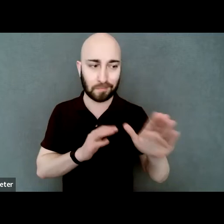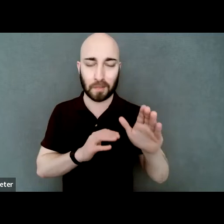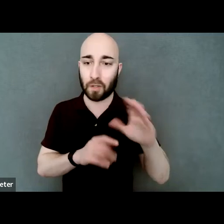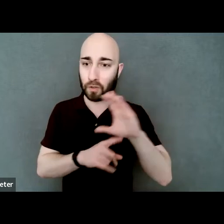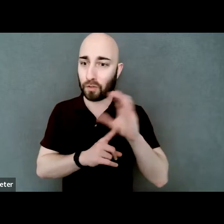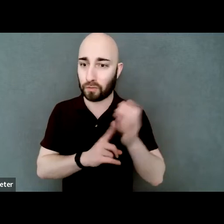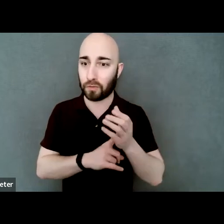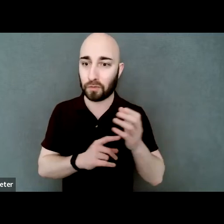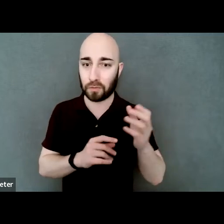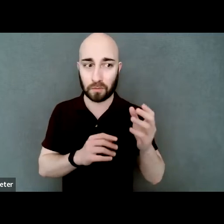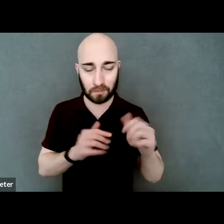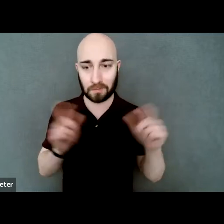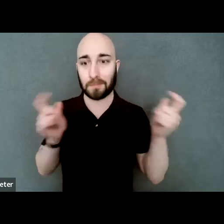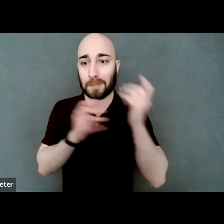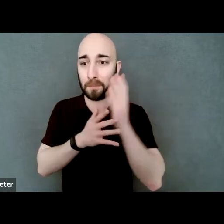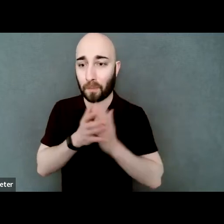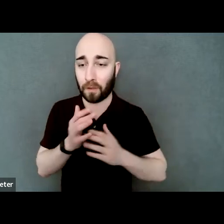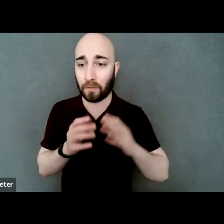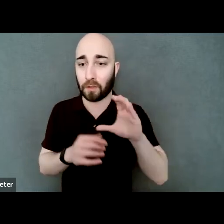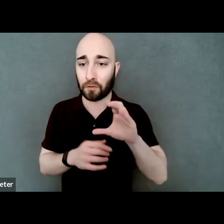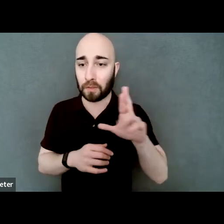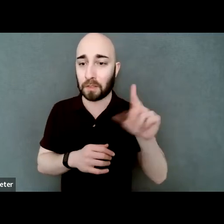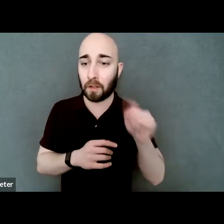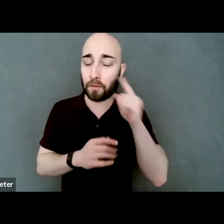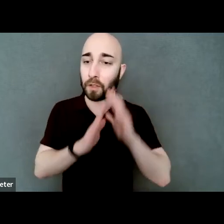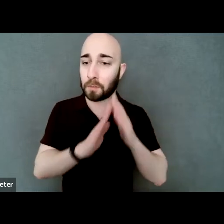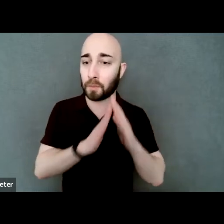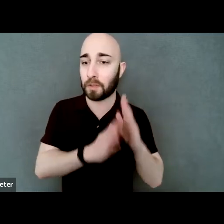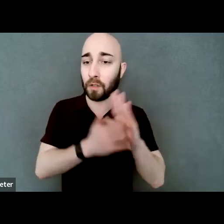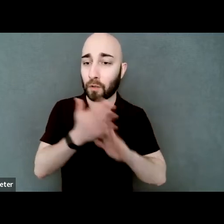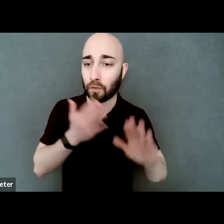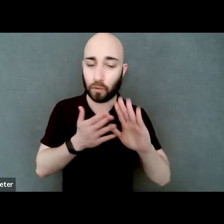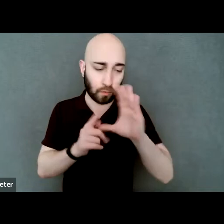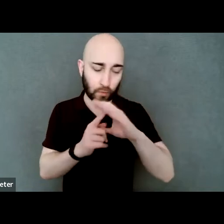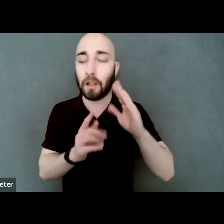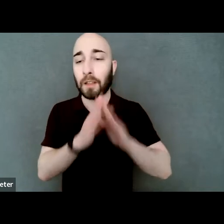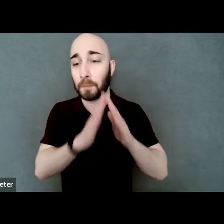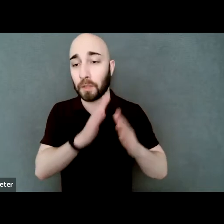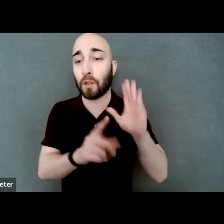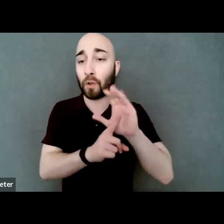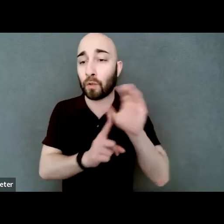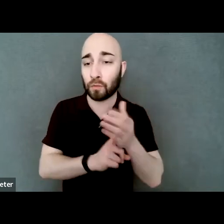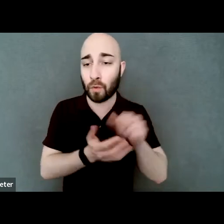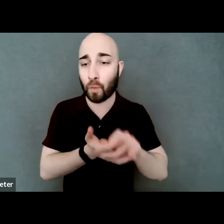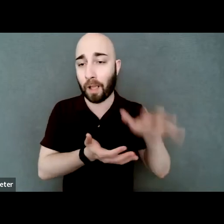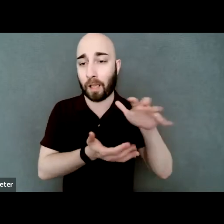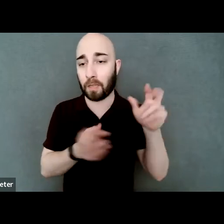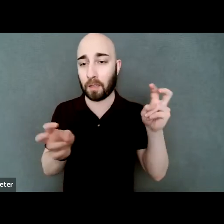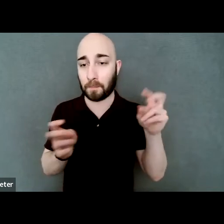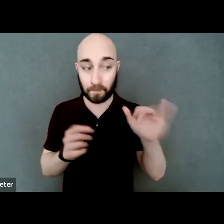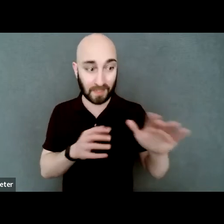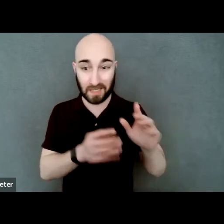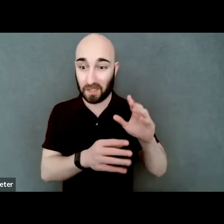a Critical Race Theory Discussion of Community Cultural Wealth. And Dr. Yasso's work is rooted in CRT